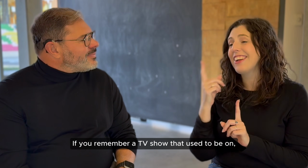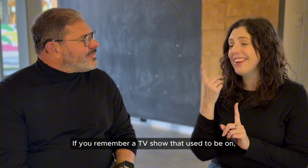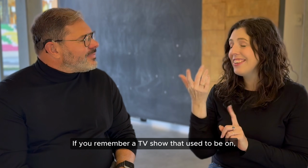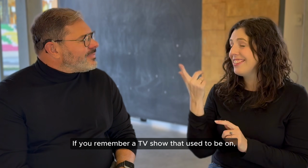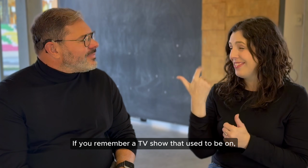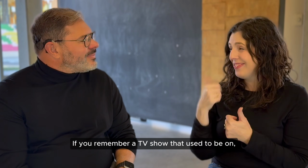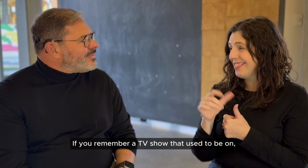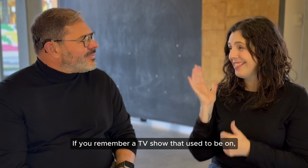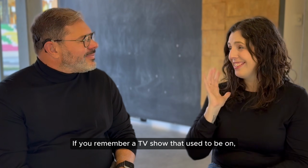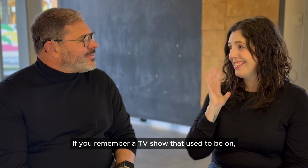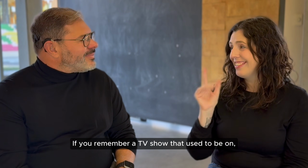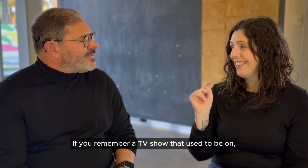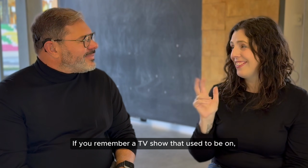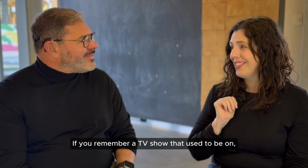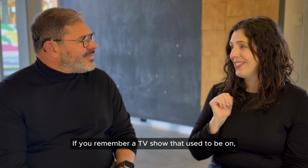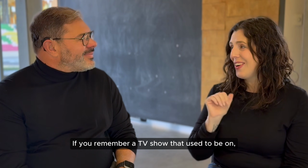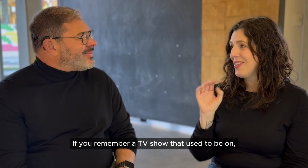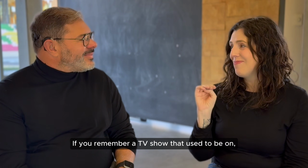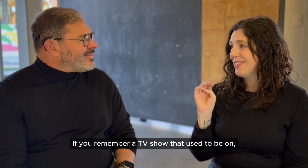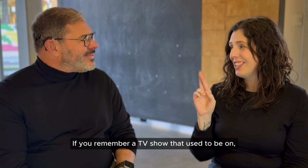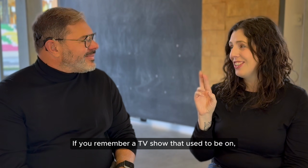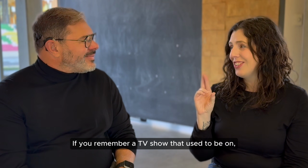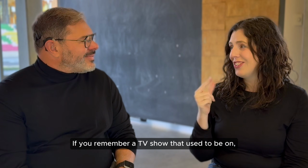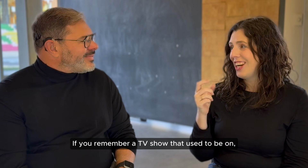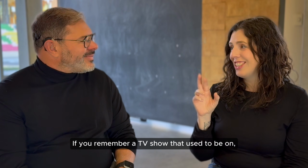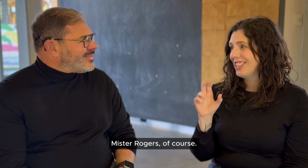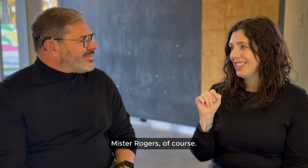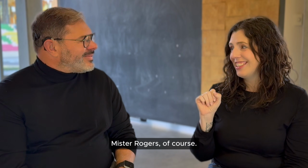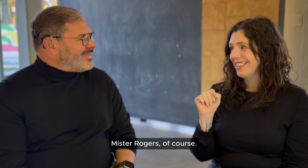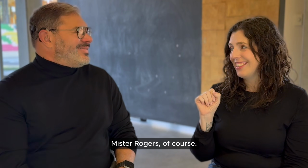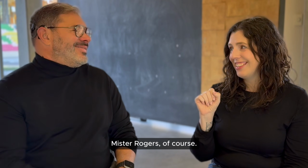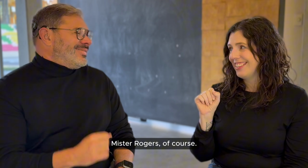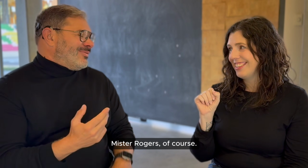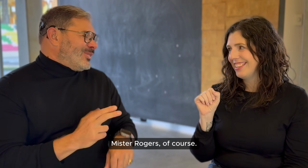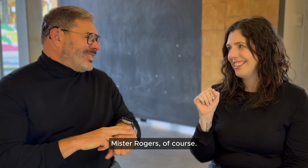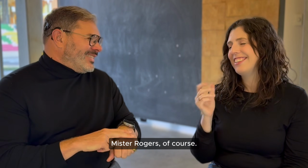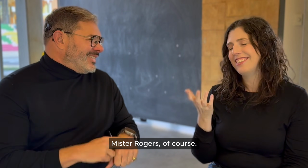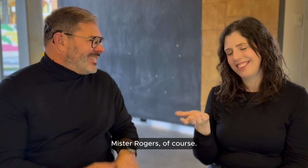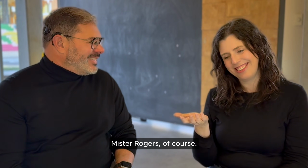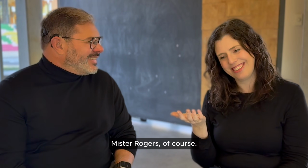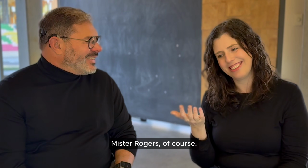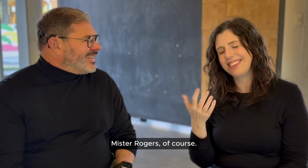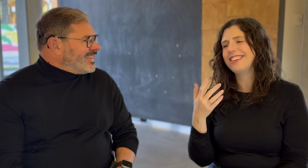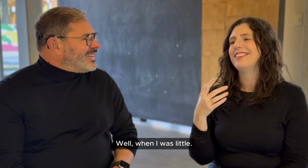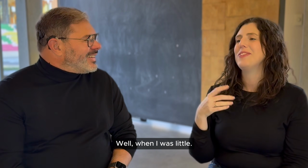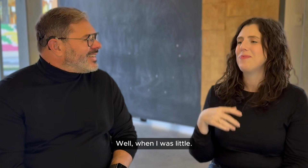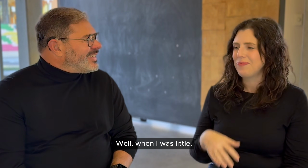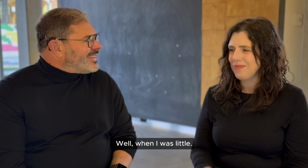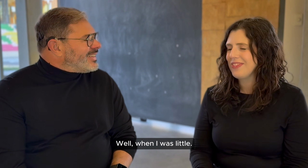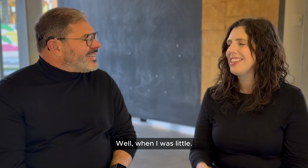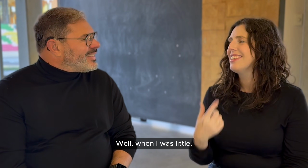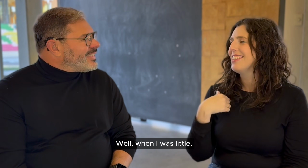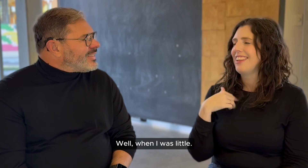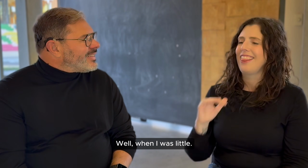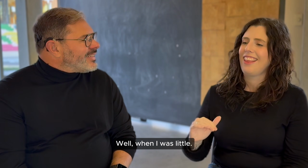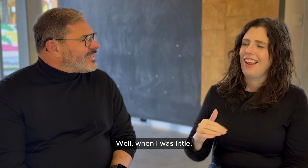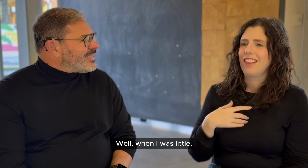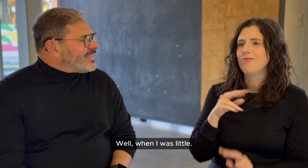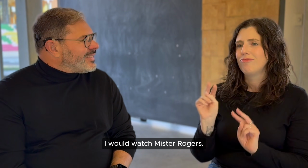So, if you remember a TV show that used to be on, Mr. Rogers, Of course. well, when I was little, I